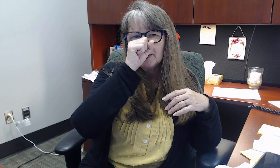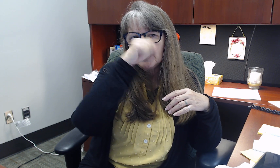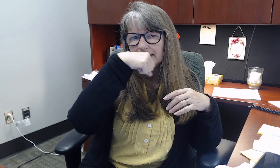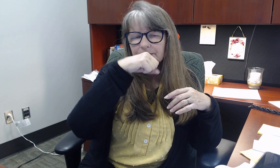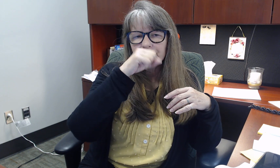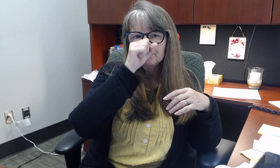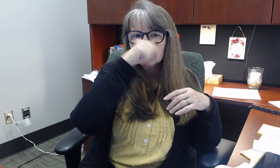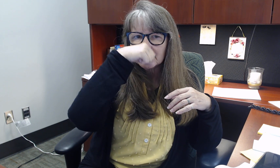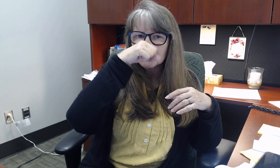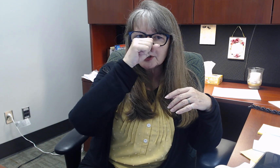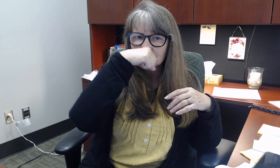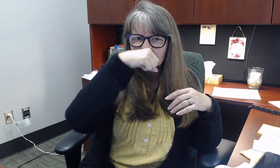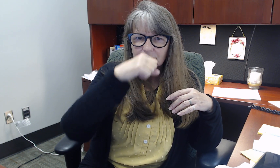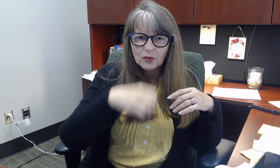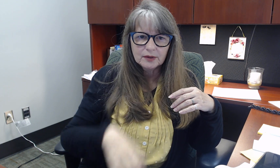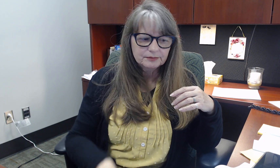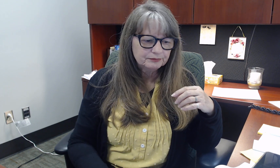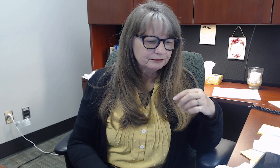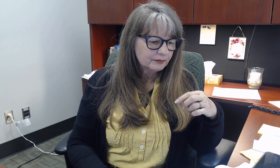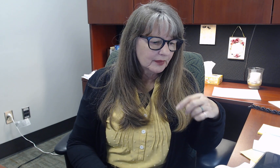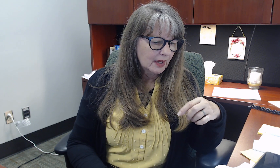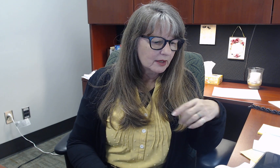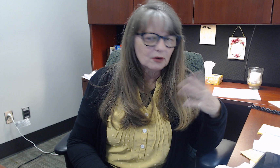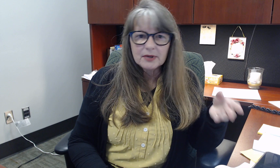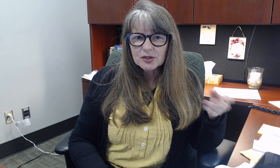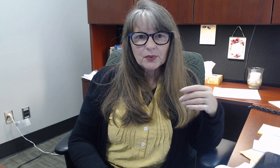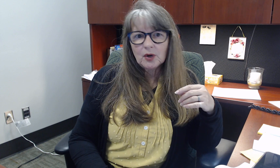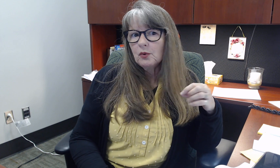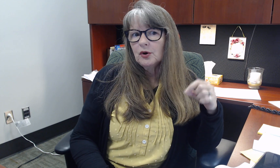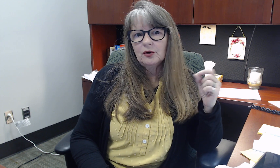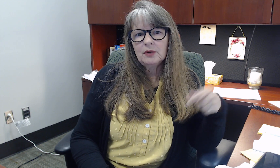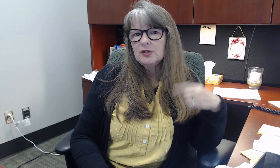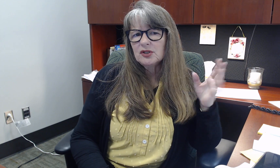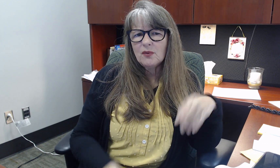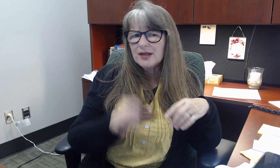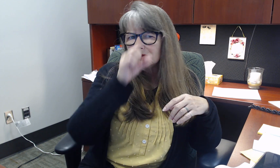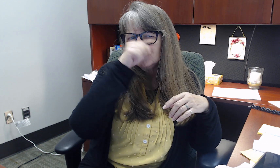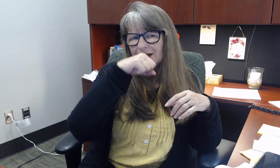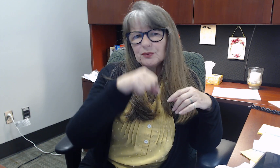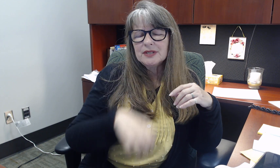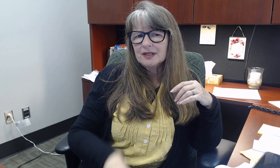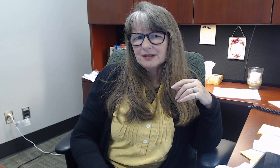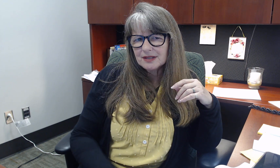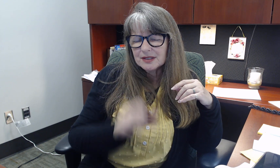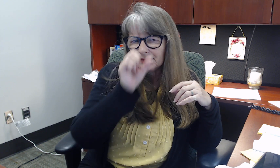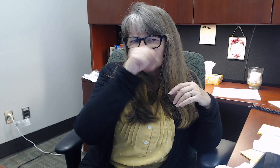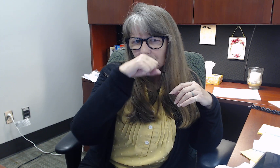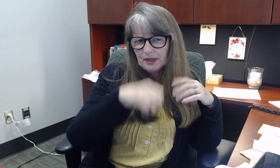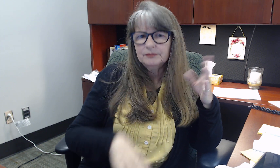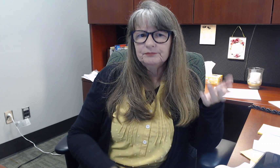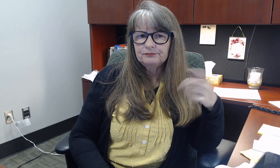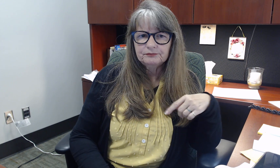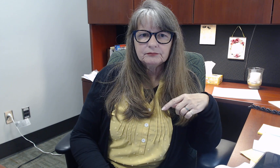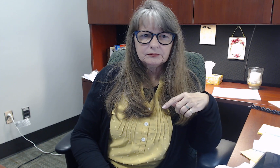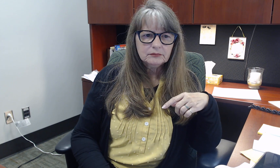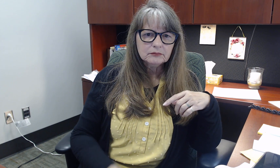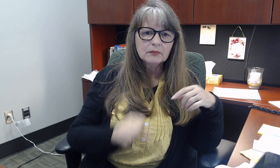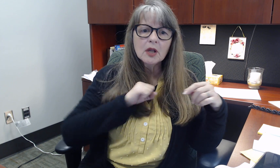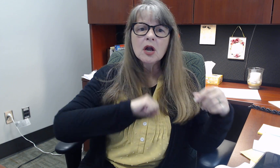anyway, that's what that's used for. It could be a swear word, or it could be just, oh, that's ridiculous. That's baloney.